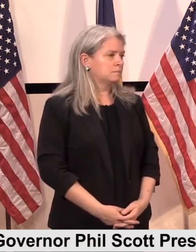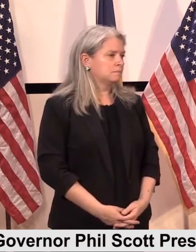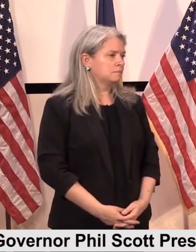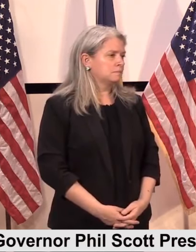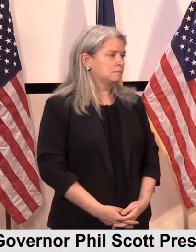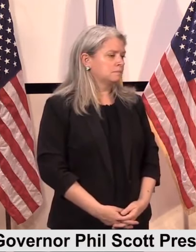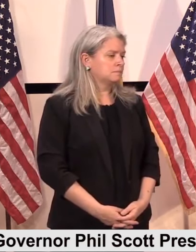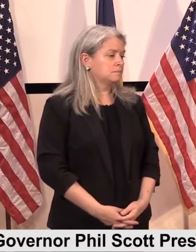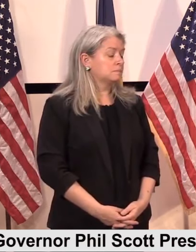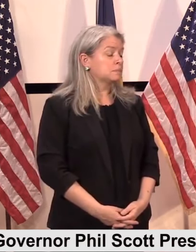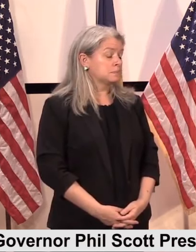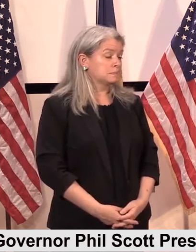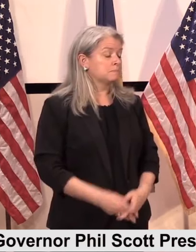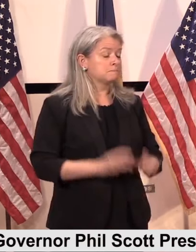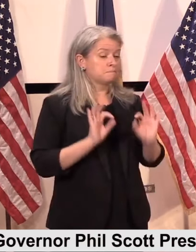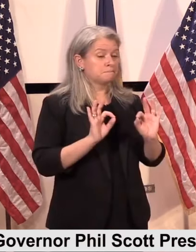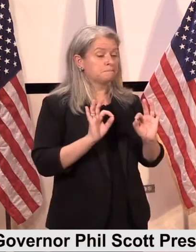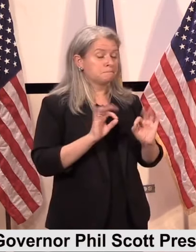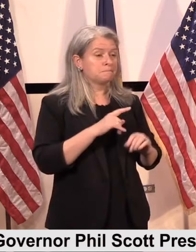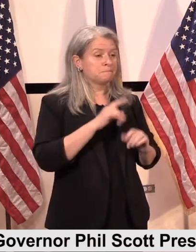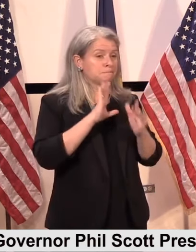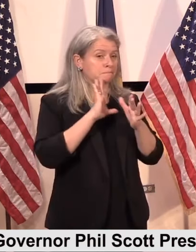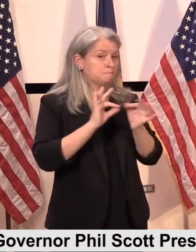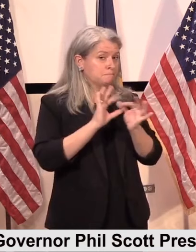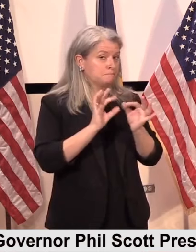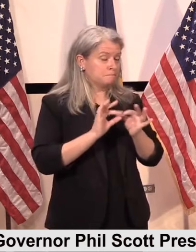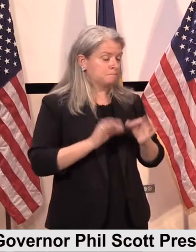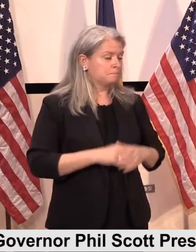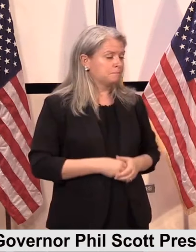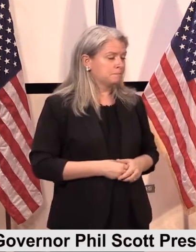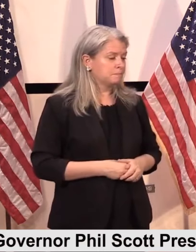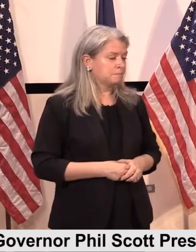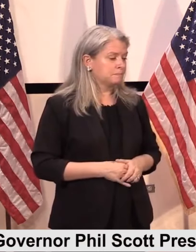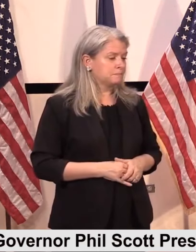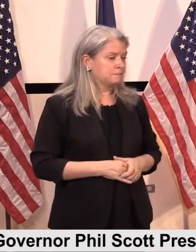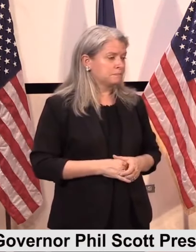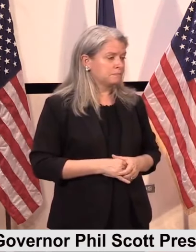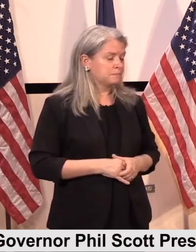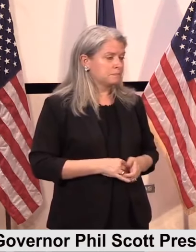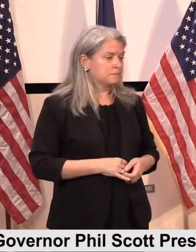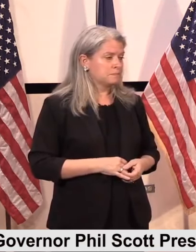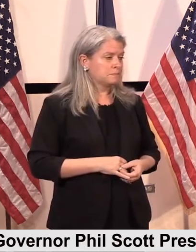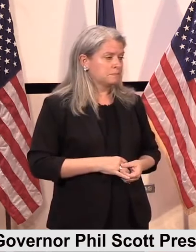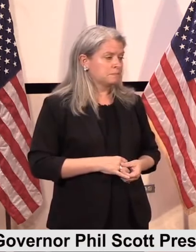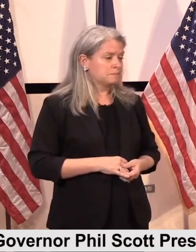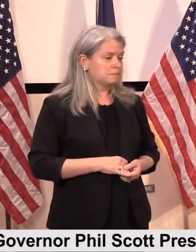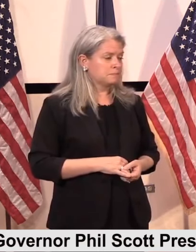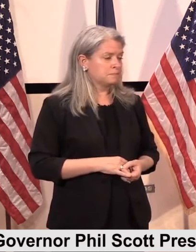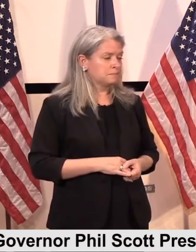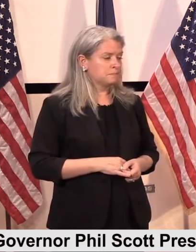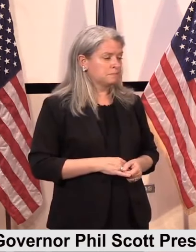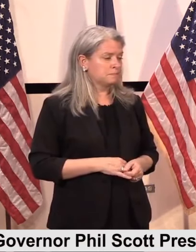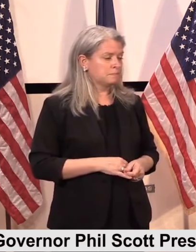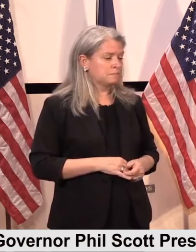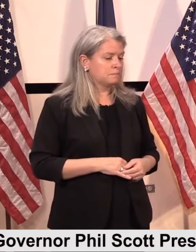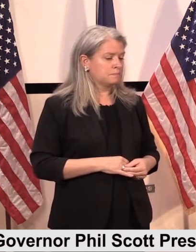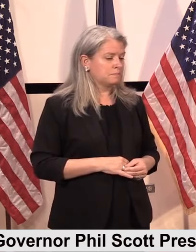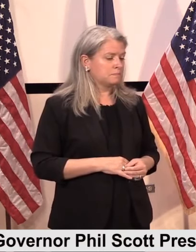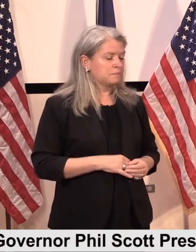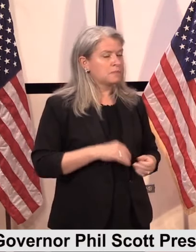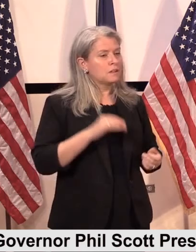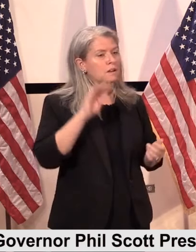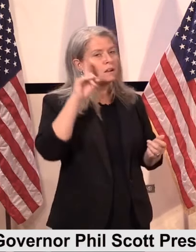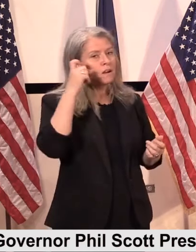Can you all hear me? We can. Oh, great. Governor, it's a pleasure again to listen to you update